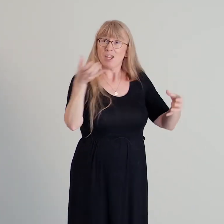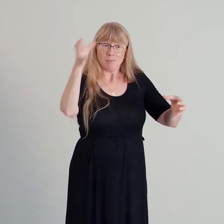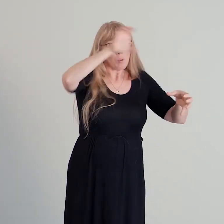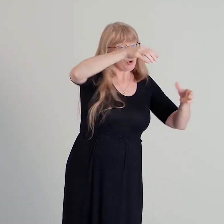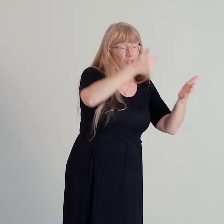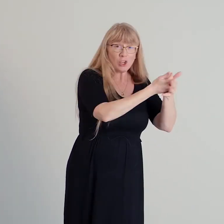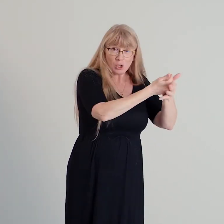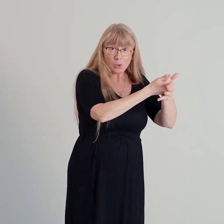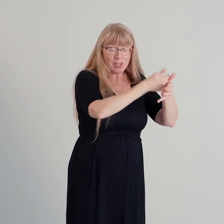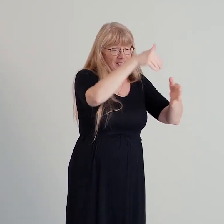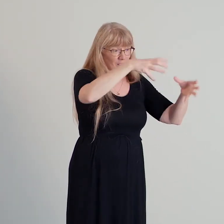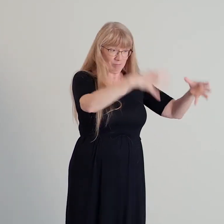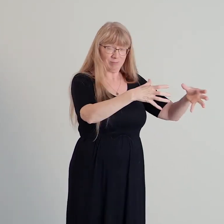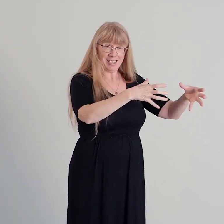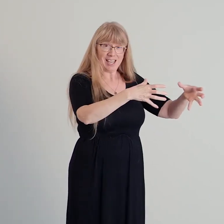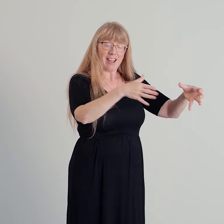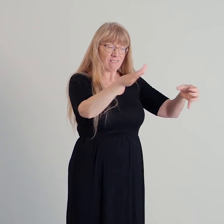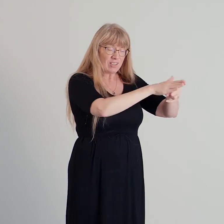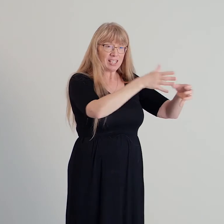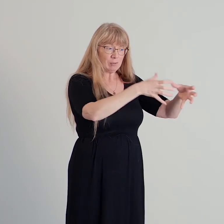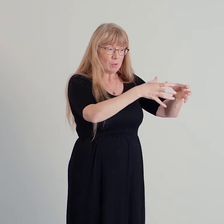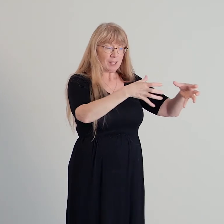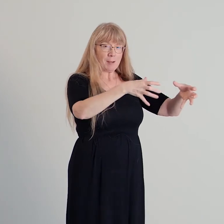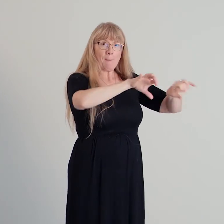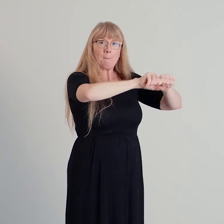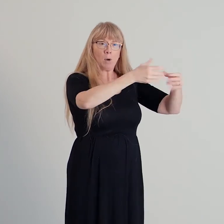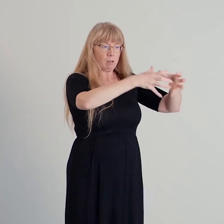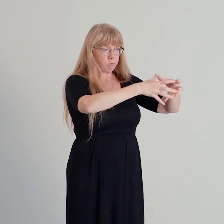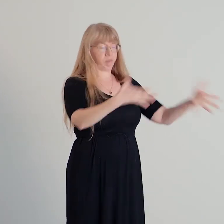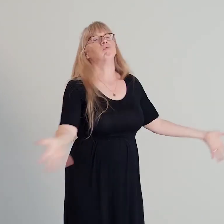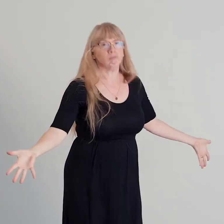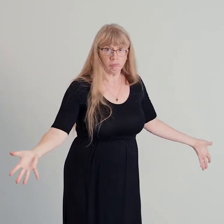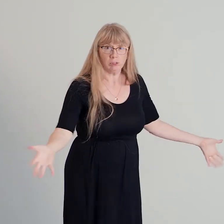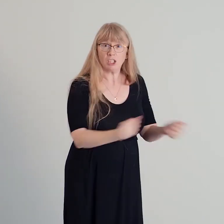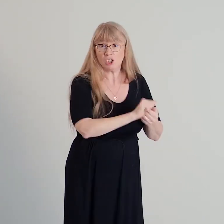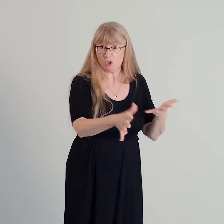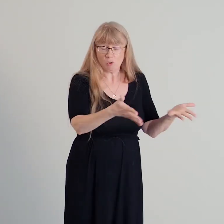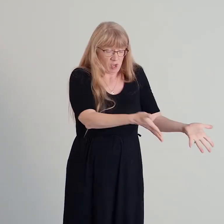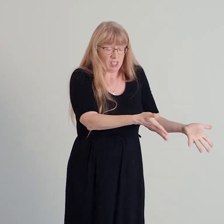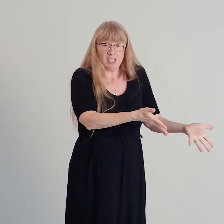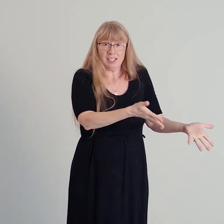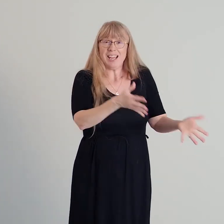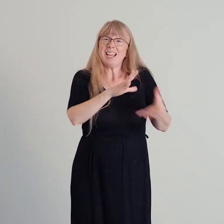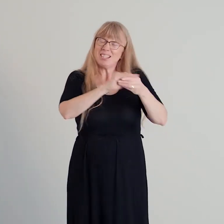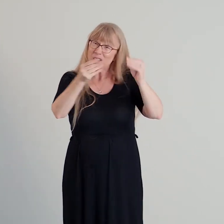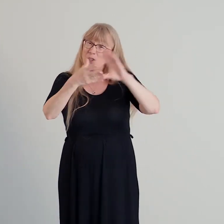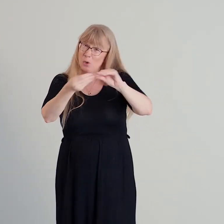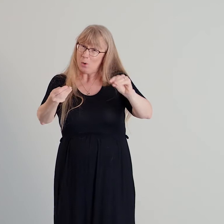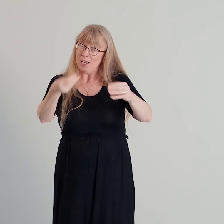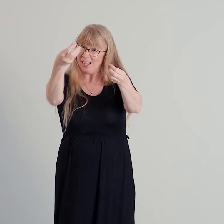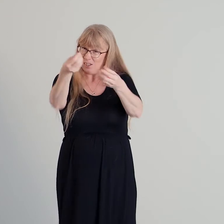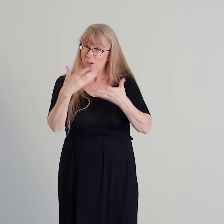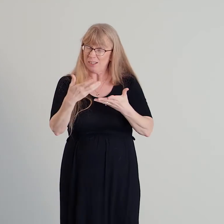in there and you fill it up and it begins to expand, it would break and be destroyed. Now, his parable that he told